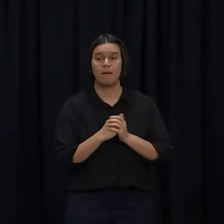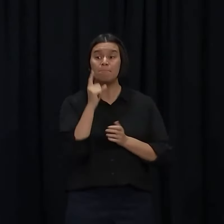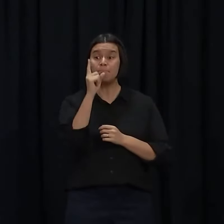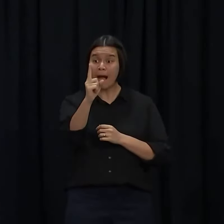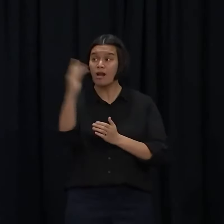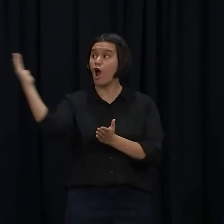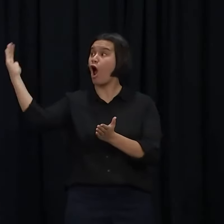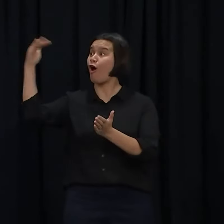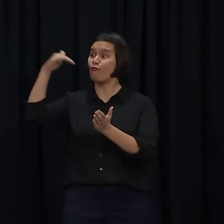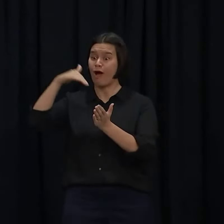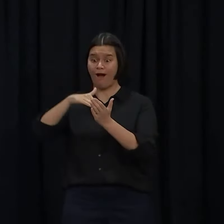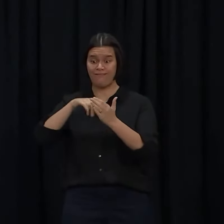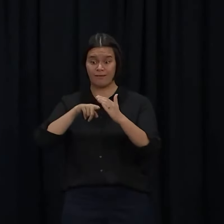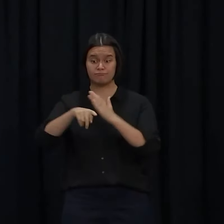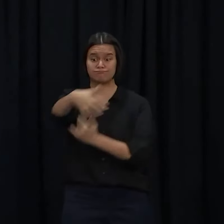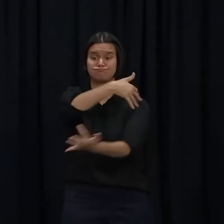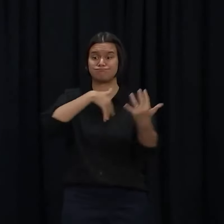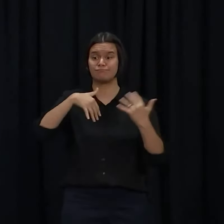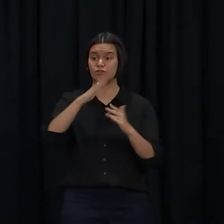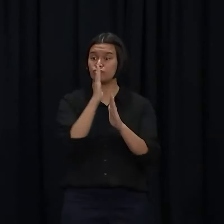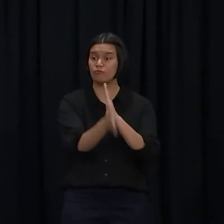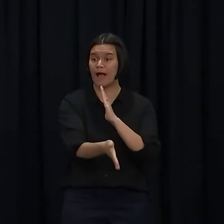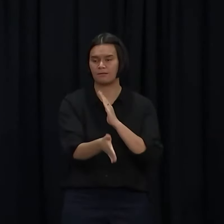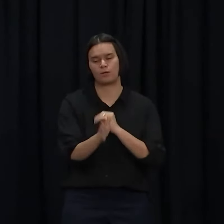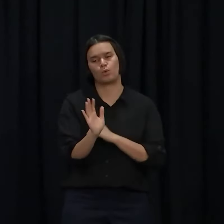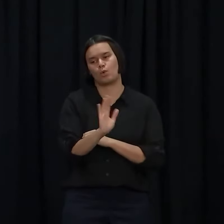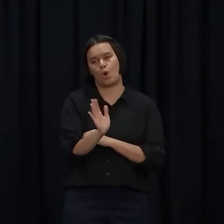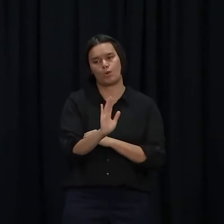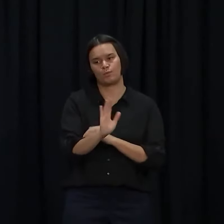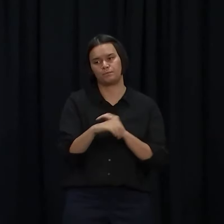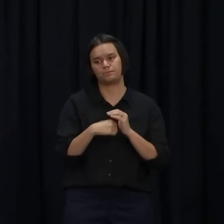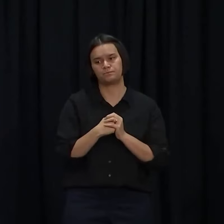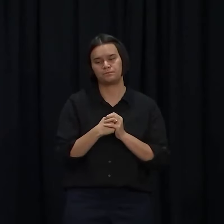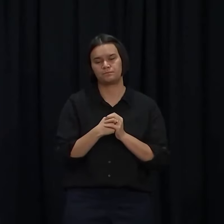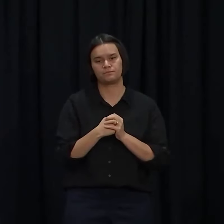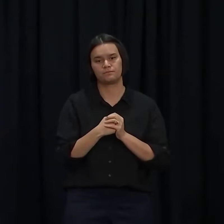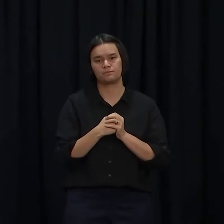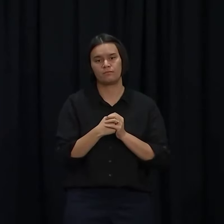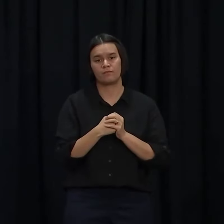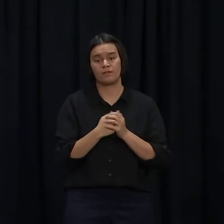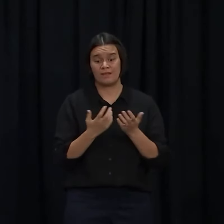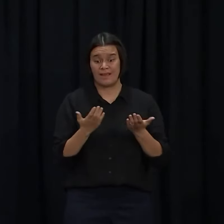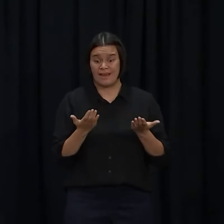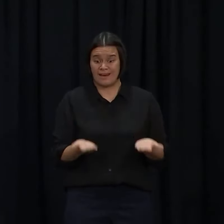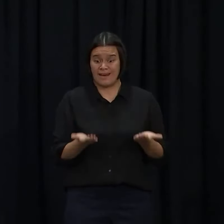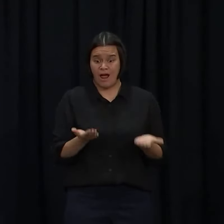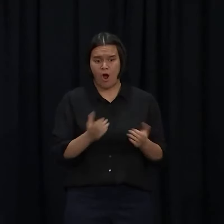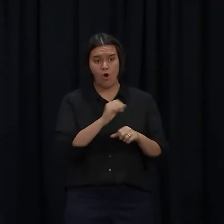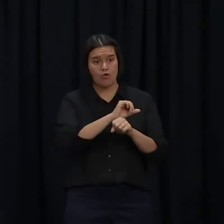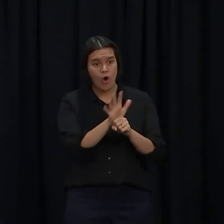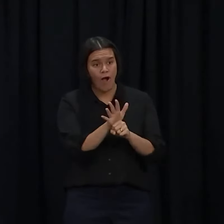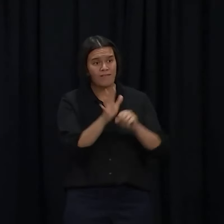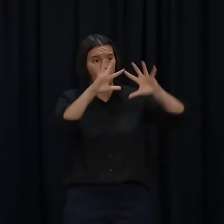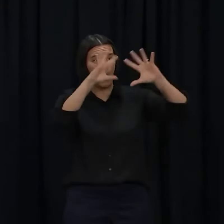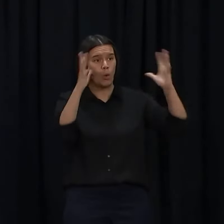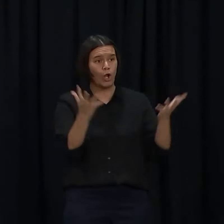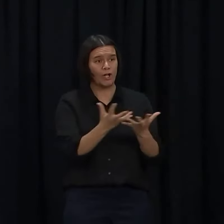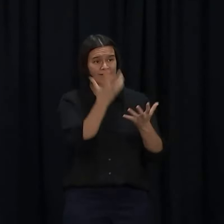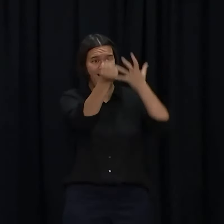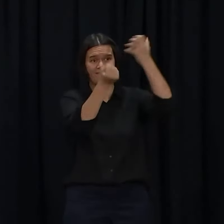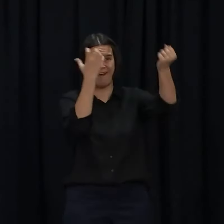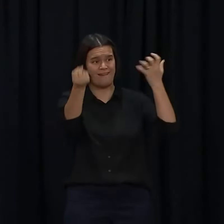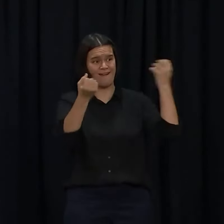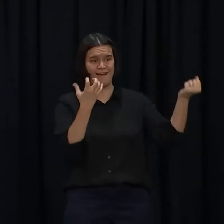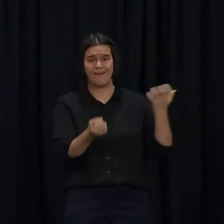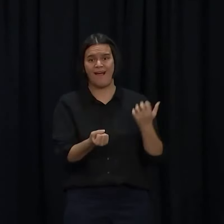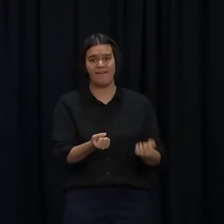while we're dealing with Omicron and while there is still the potential of other variants in the world, we want to make sure that we reduce the number of new cases